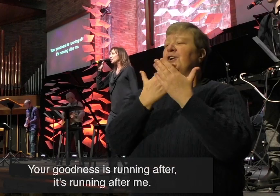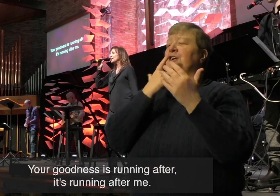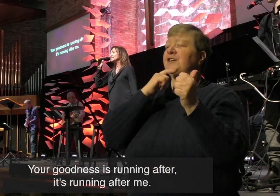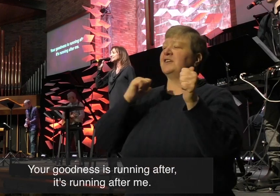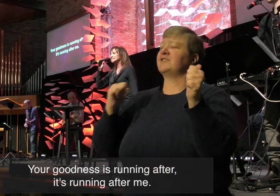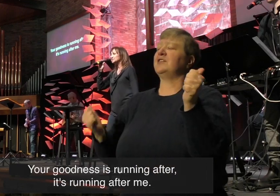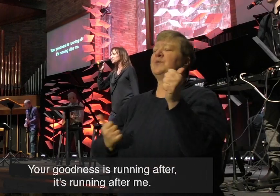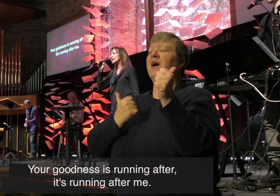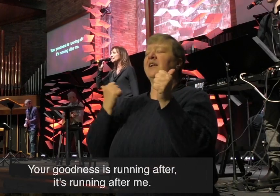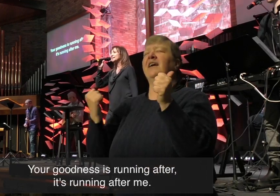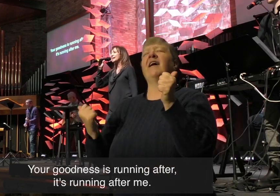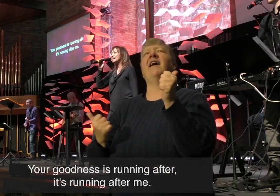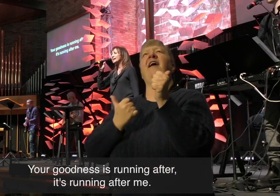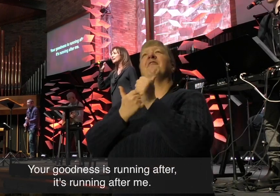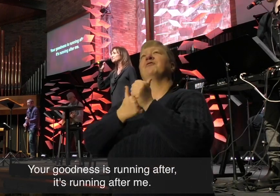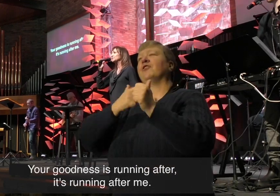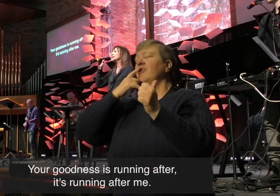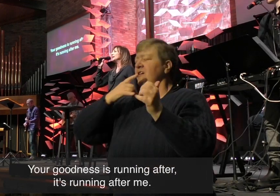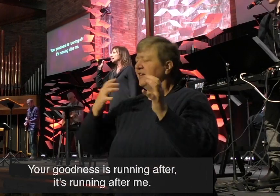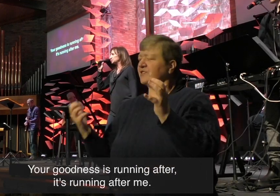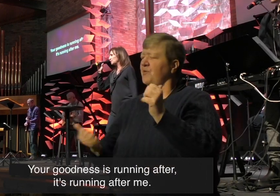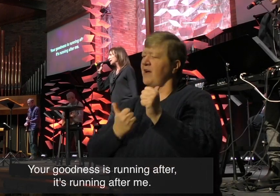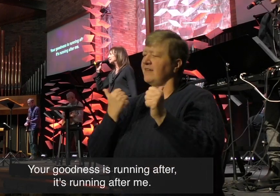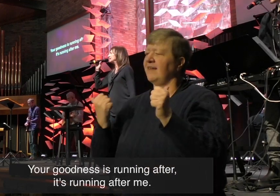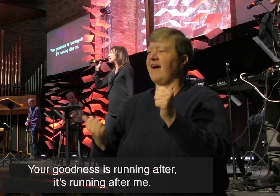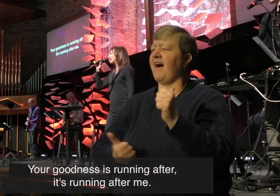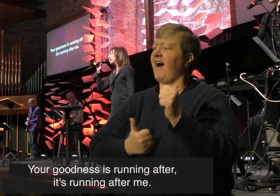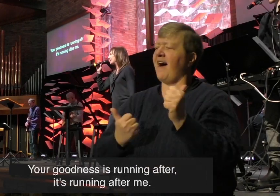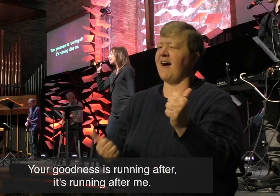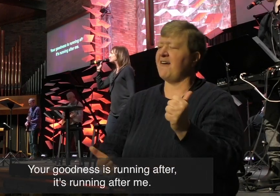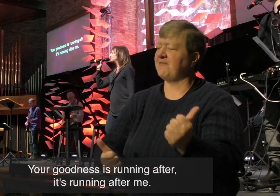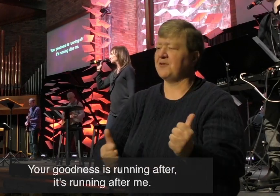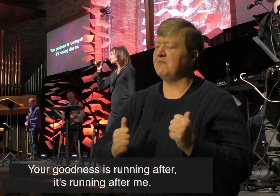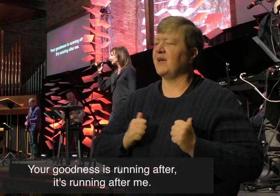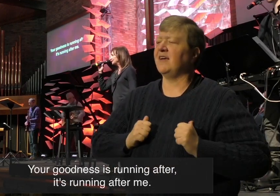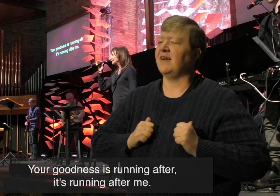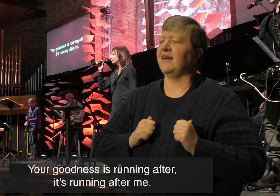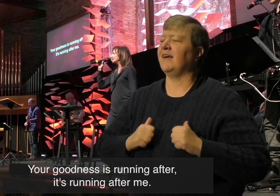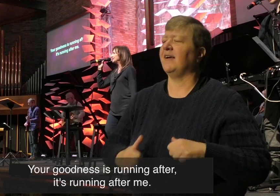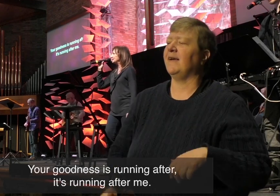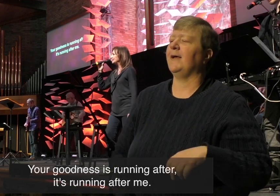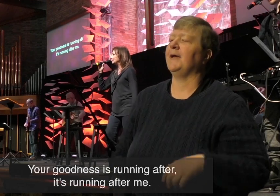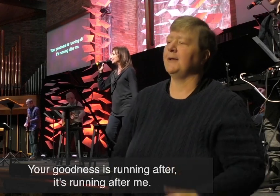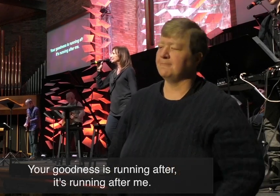Your goodness is running after, it's running after me.